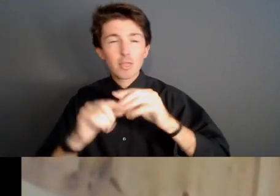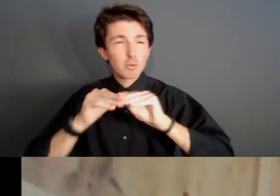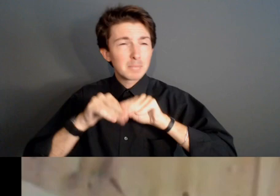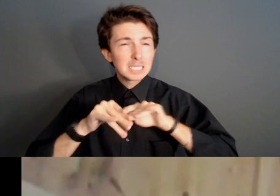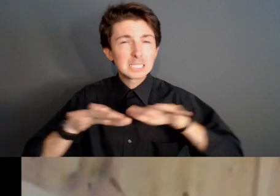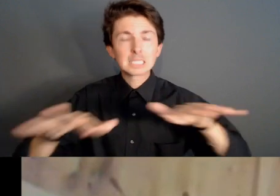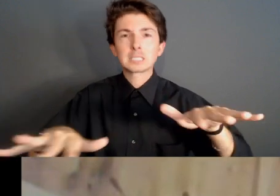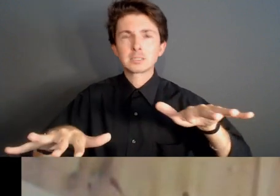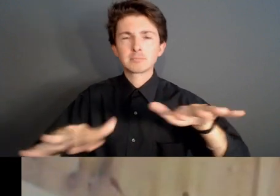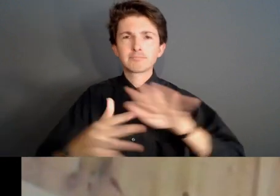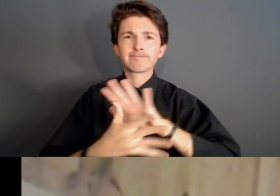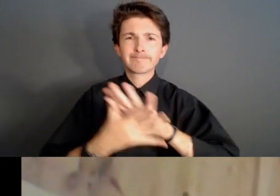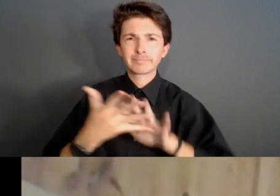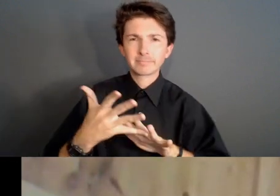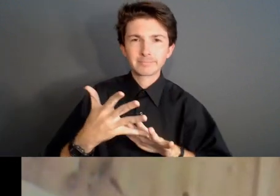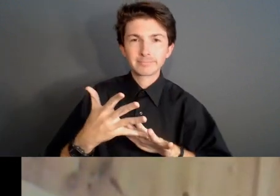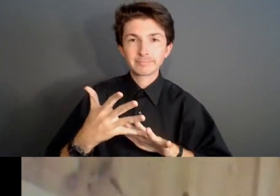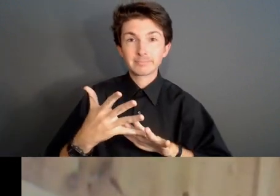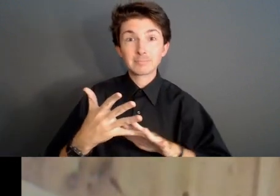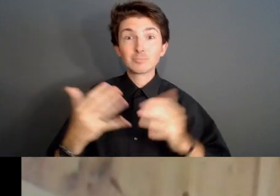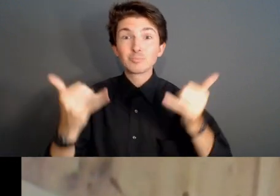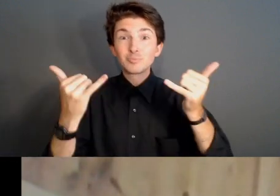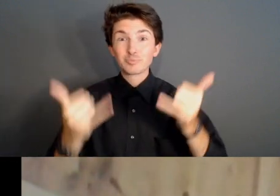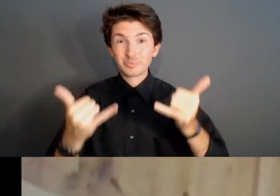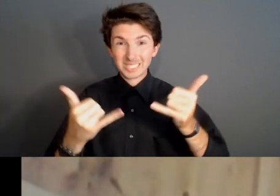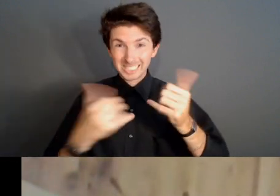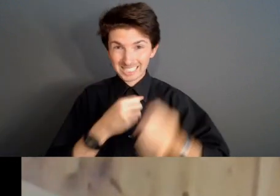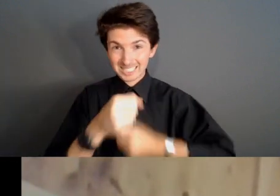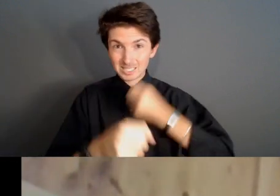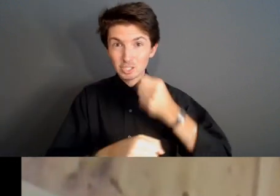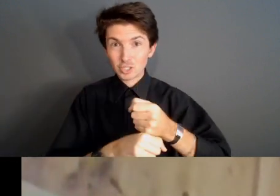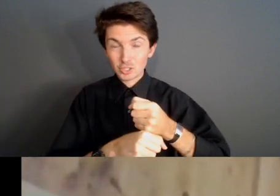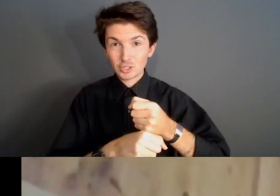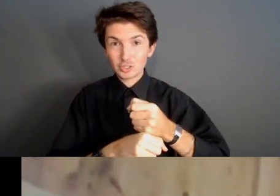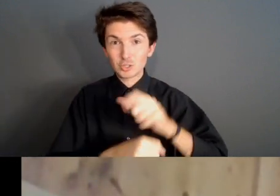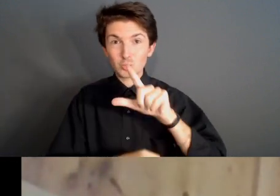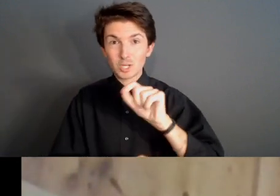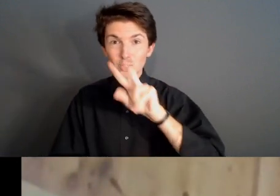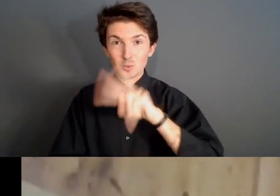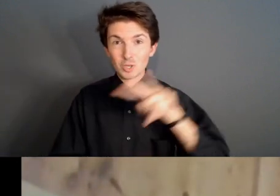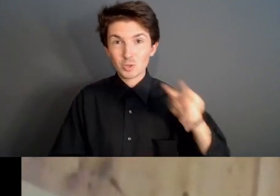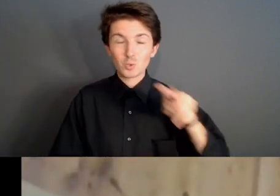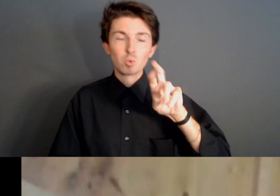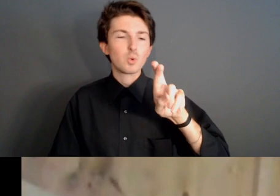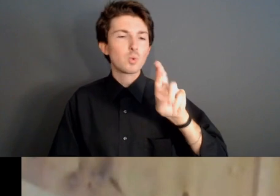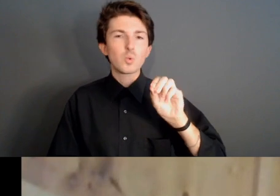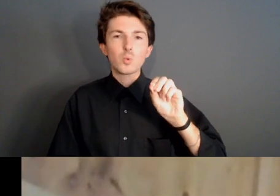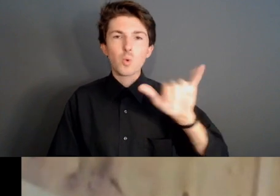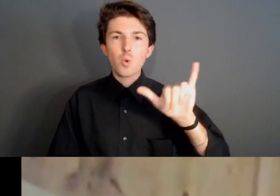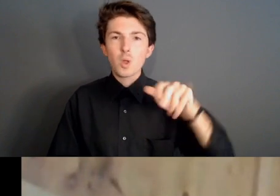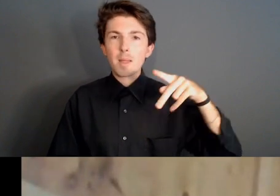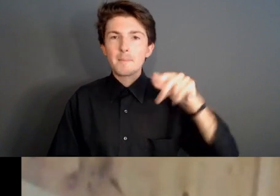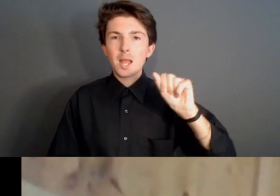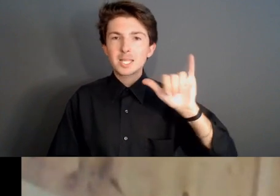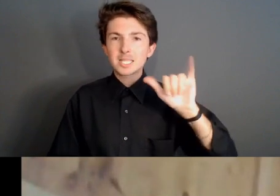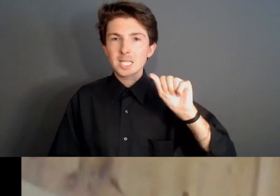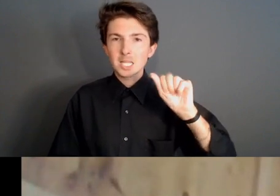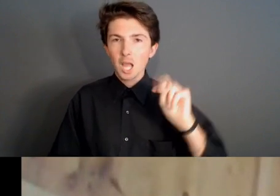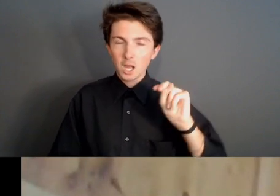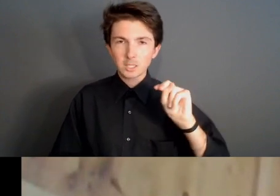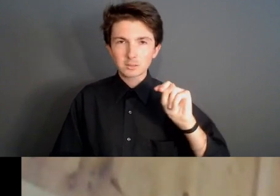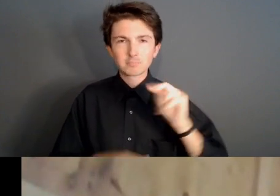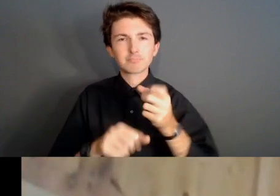And I'm honored to present Roy Pion as the winner of the 2022 annual Justin